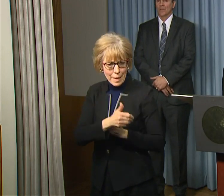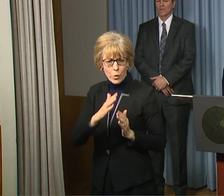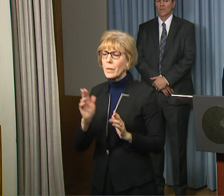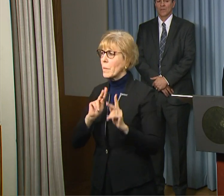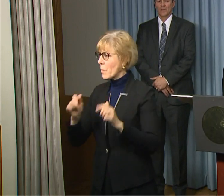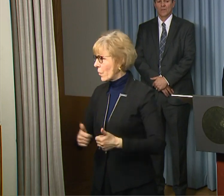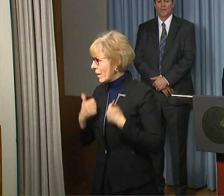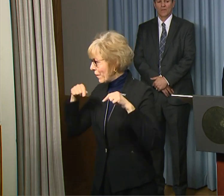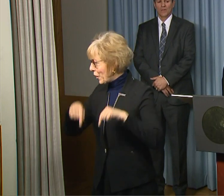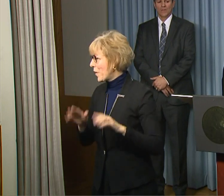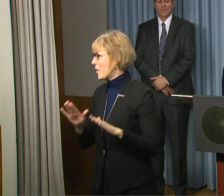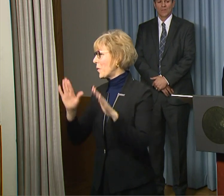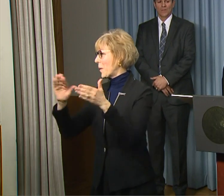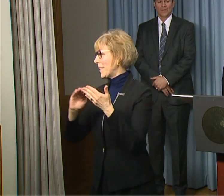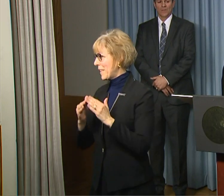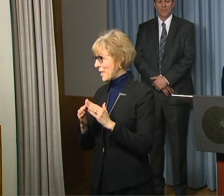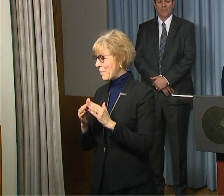this great city.